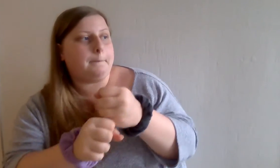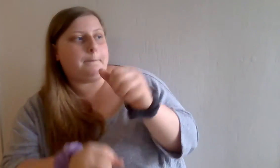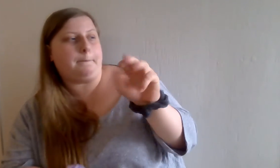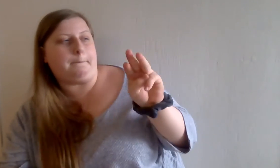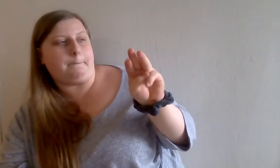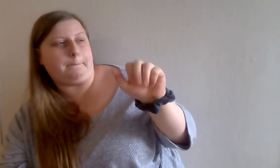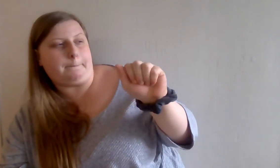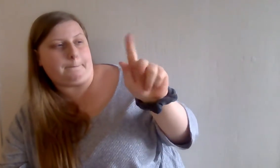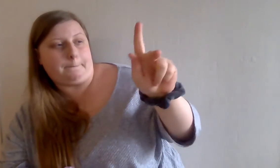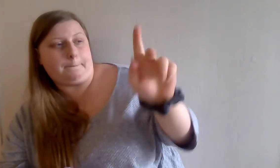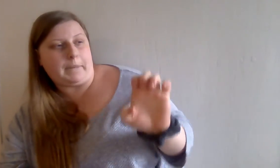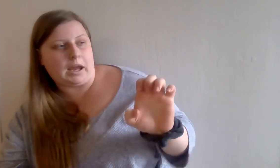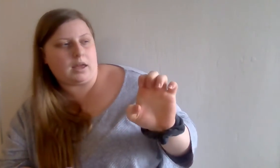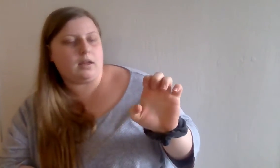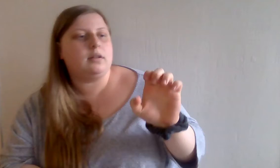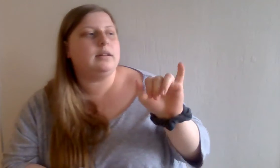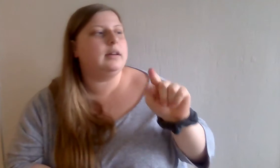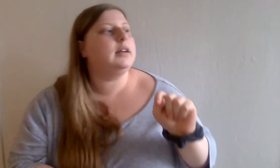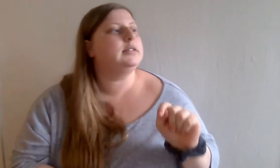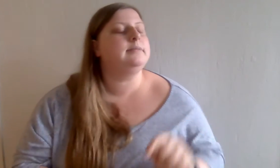didn't make it.